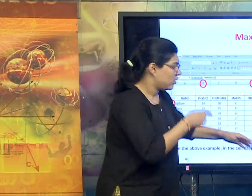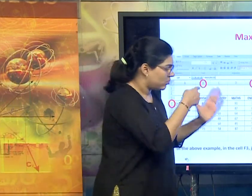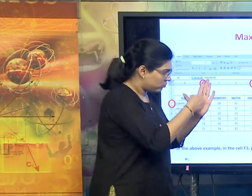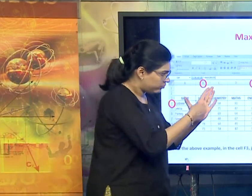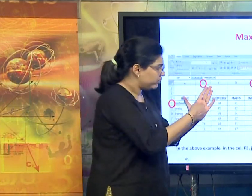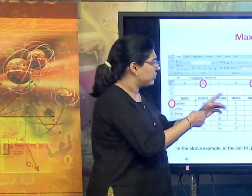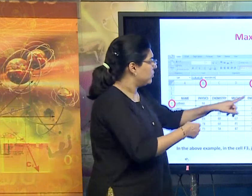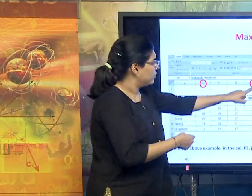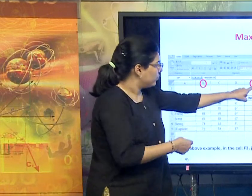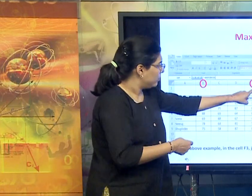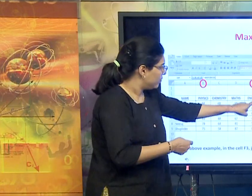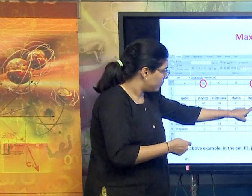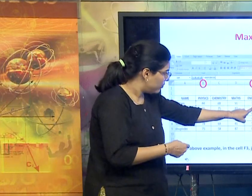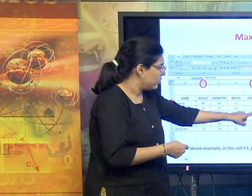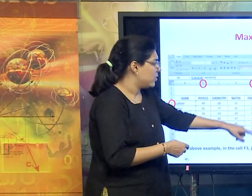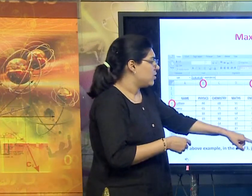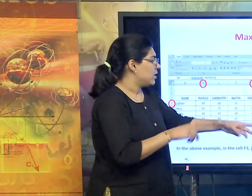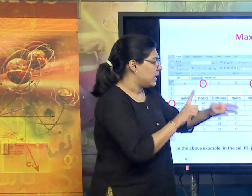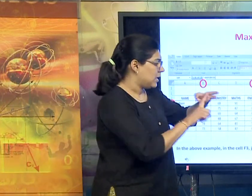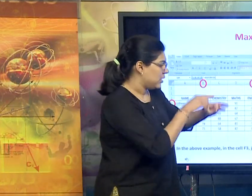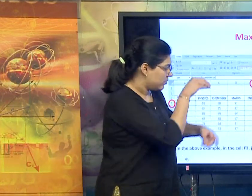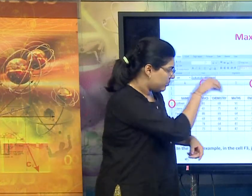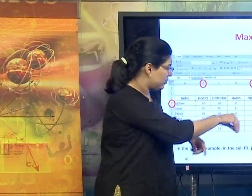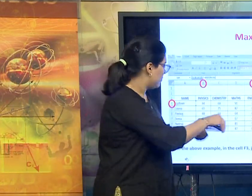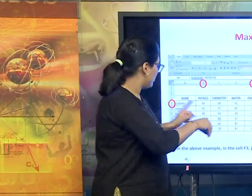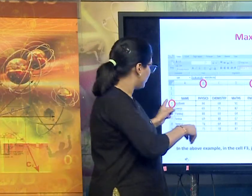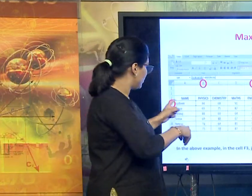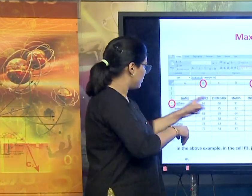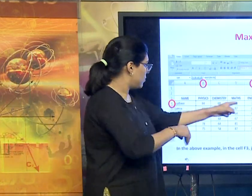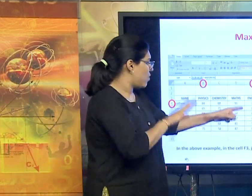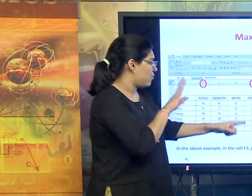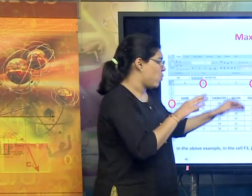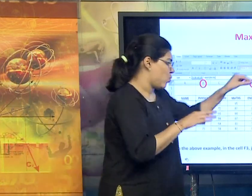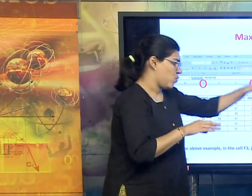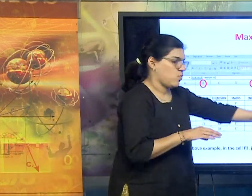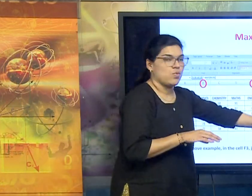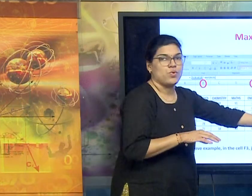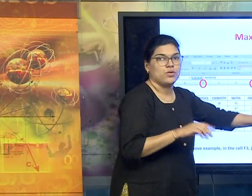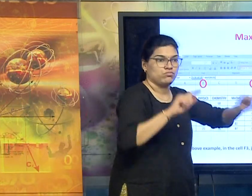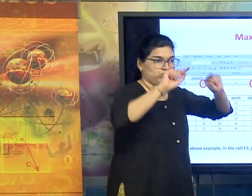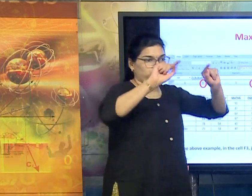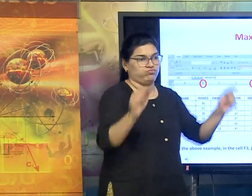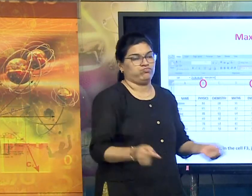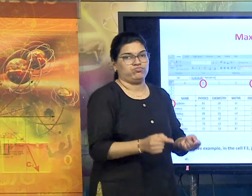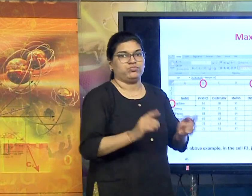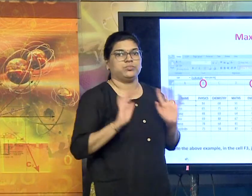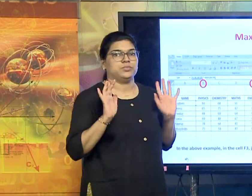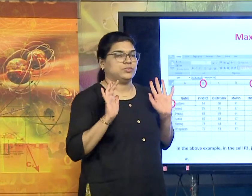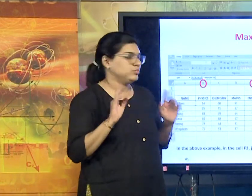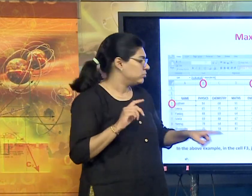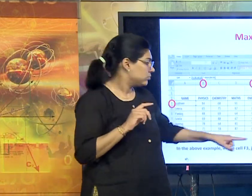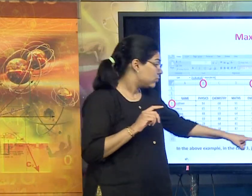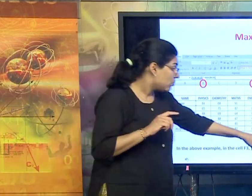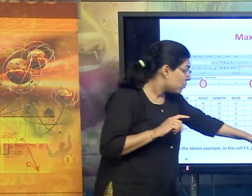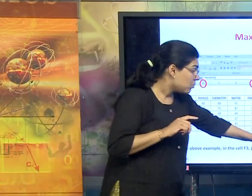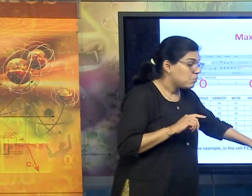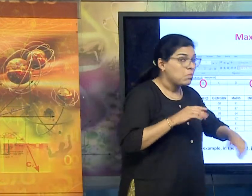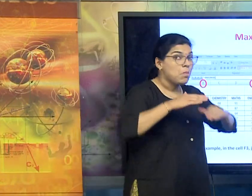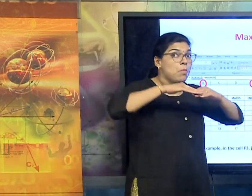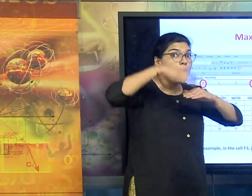of student name. Here it is B4, then ratio, then the last cell name. It is